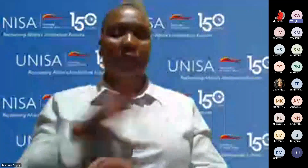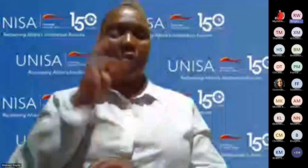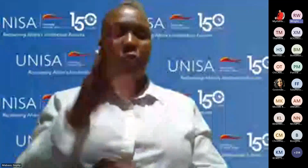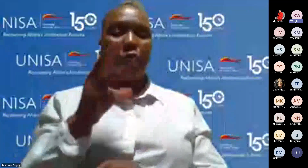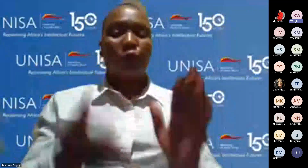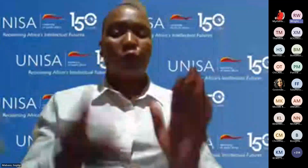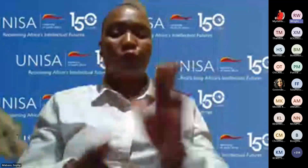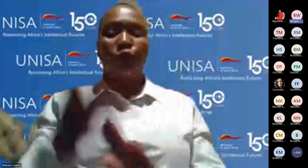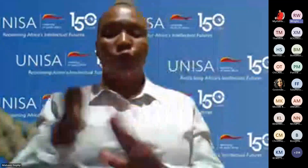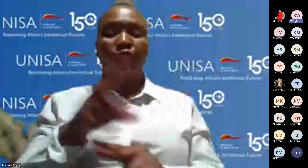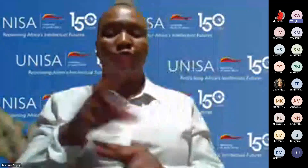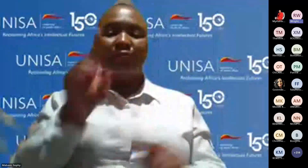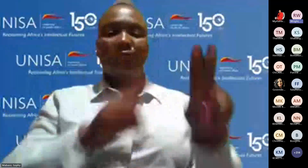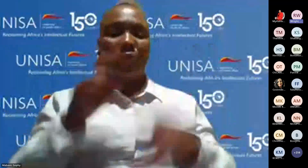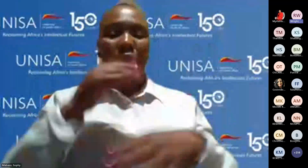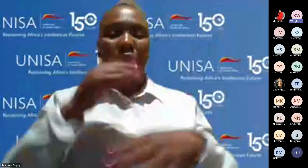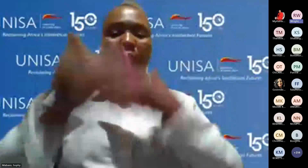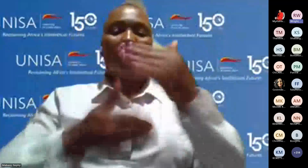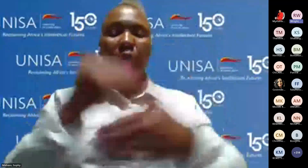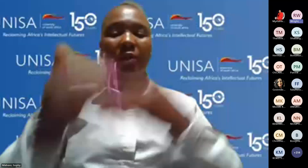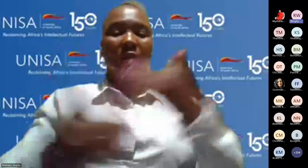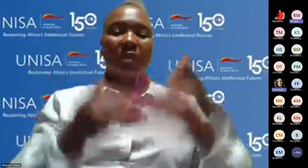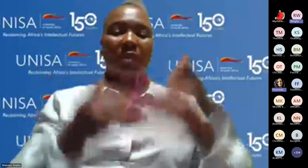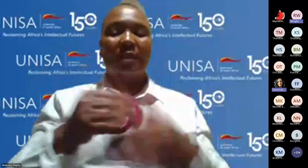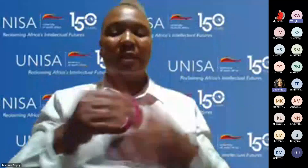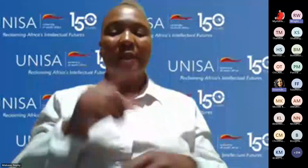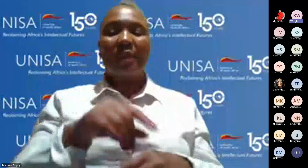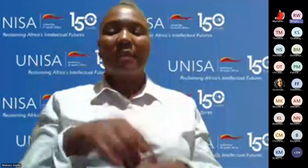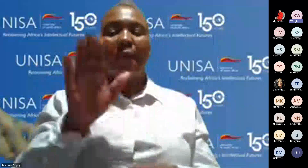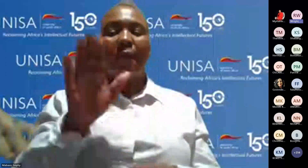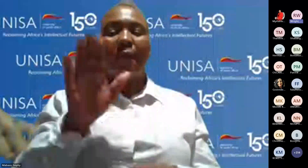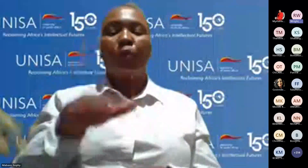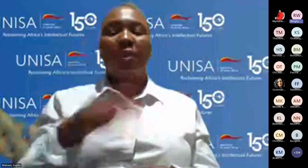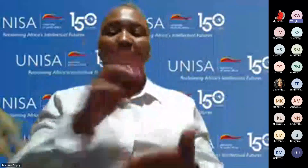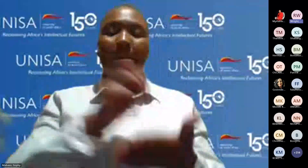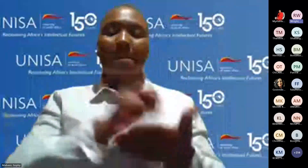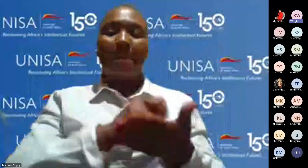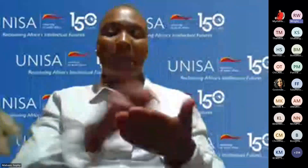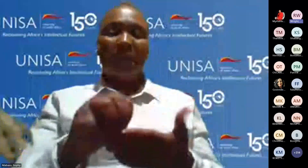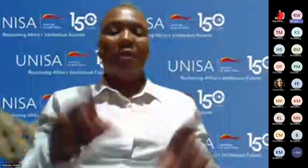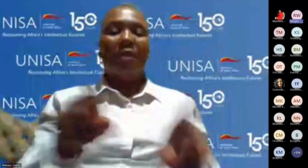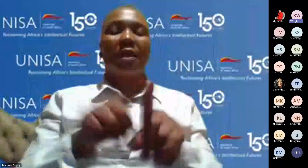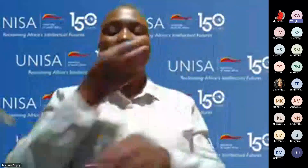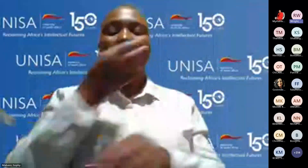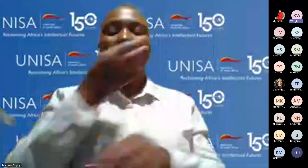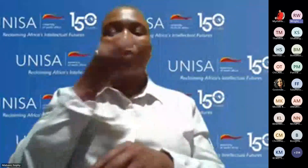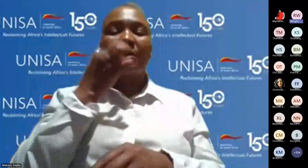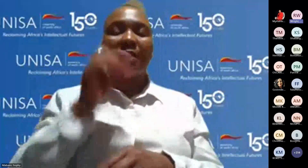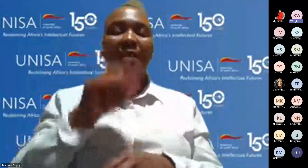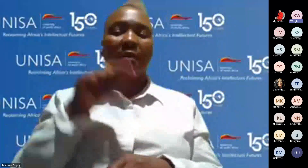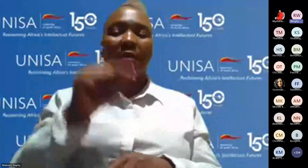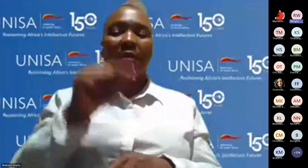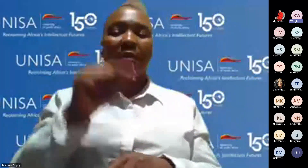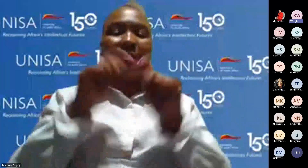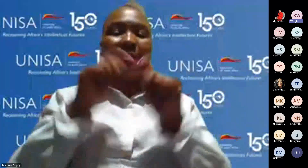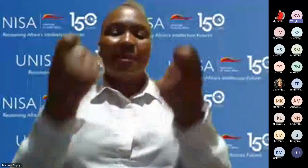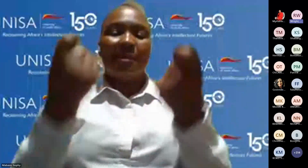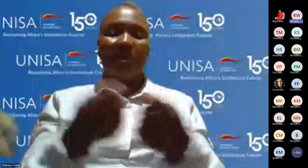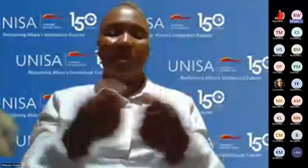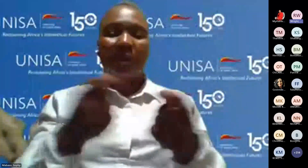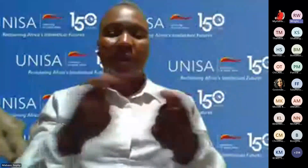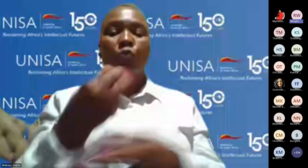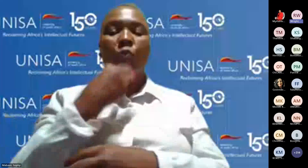process. So the message that you got was most likely your automated message. So as you mentioned, the team that you WhatsApp, the